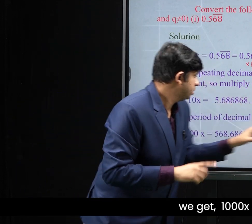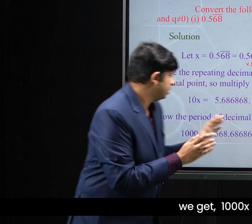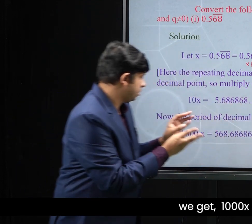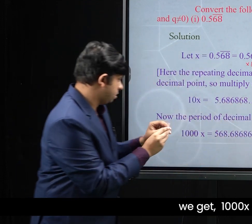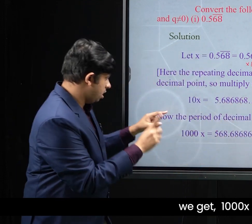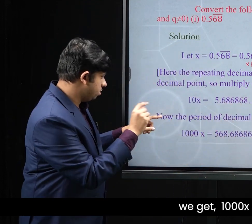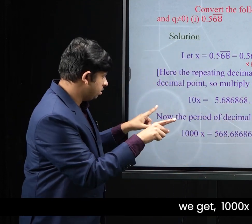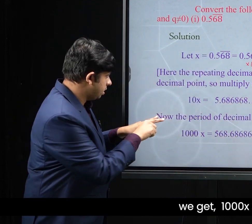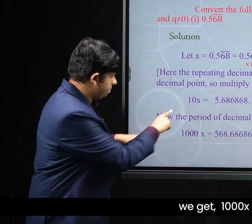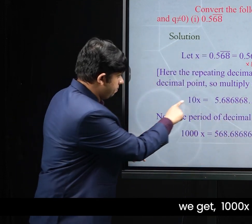to